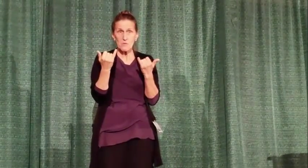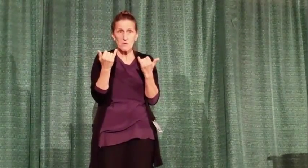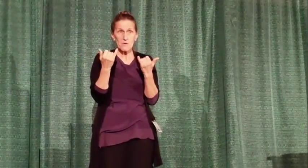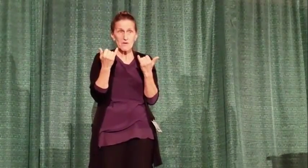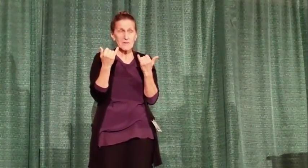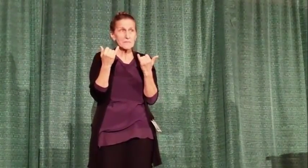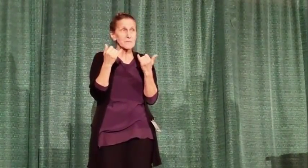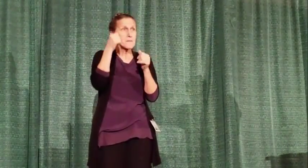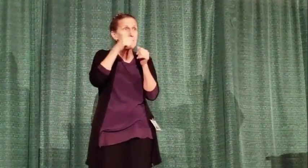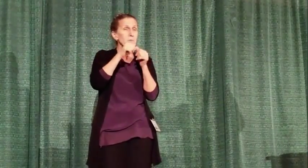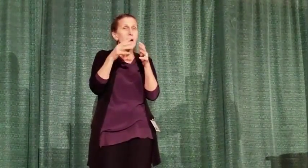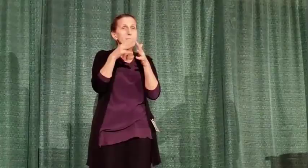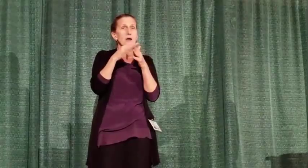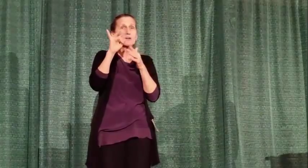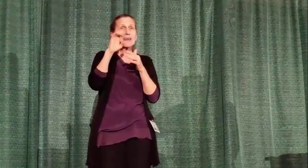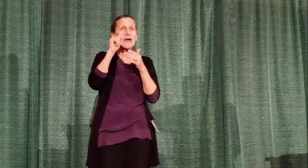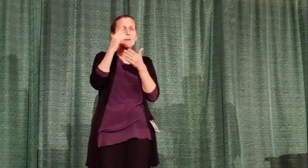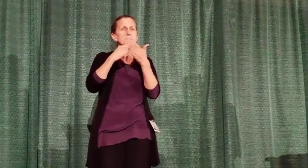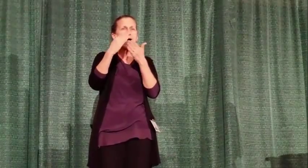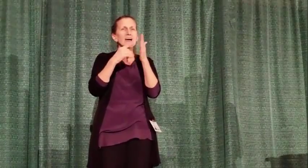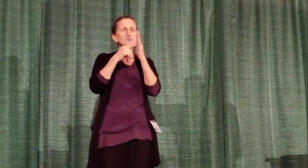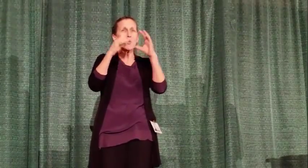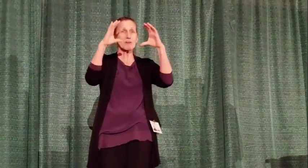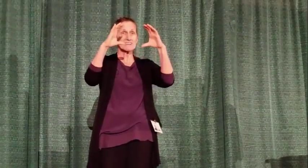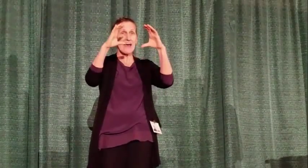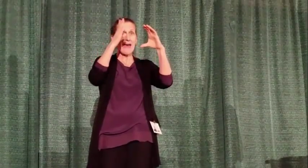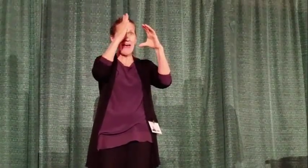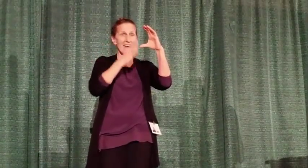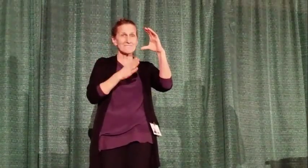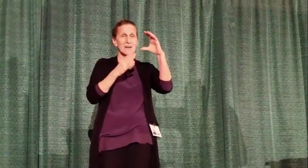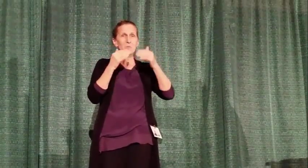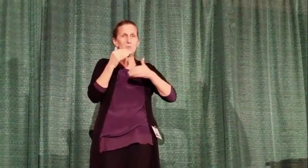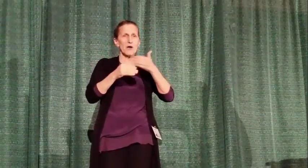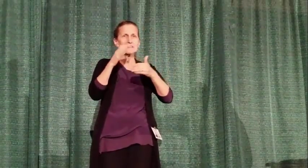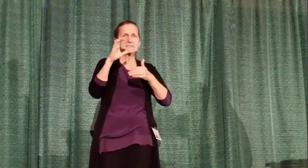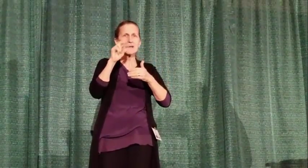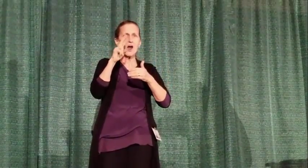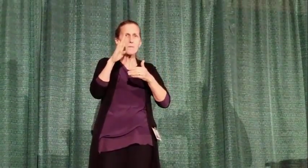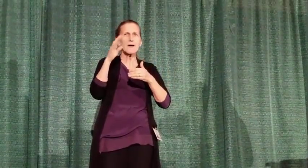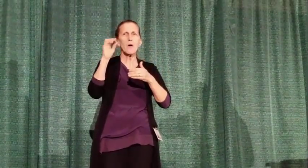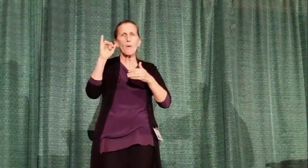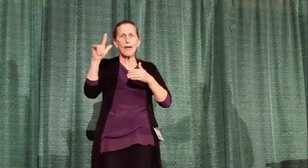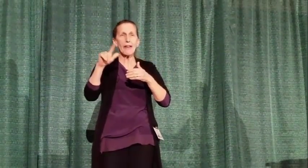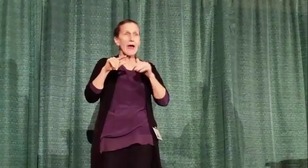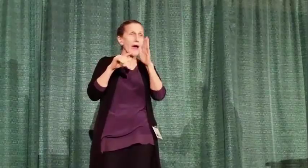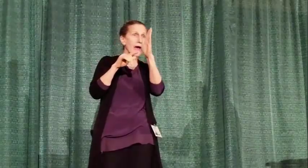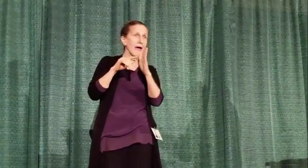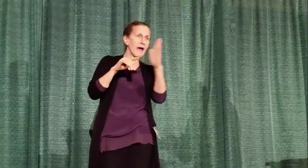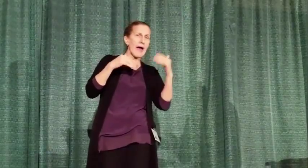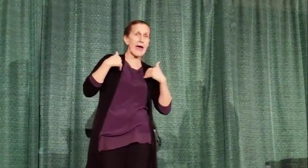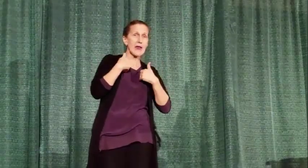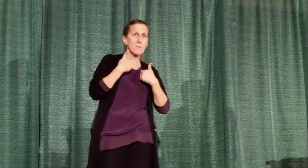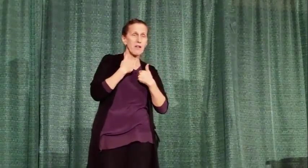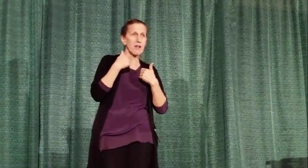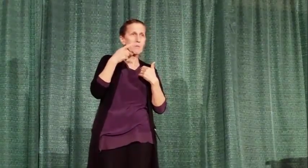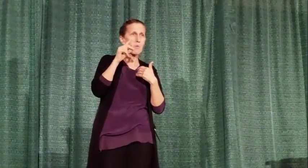See, remember the American diet pie I showed you, where half the American diet is processed carbohydrates and oils, and the other half is animal product? And that's why I'm